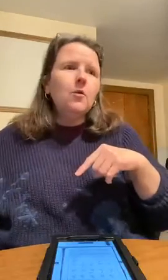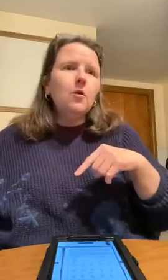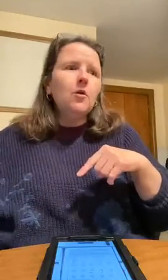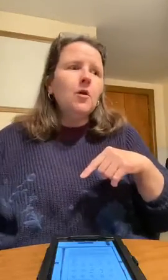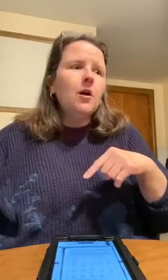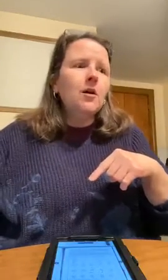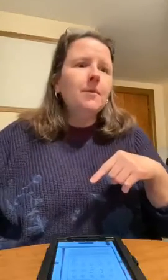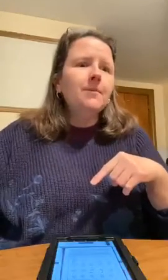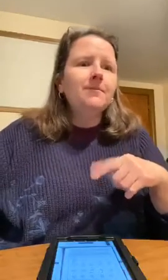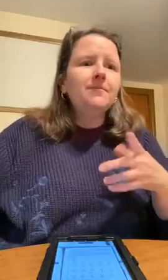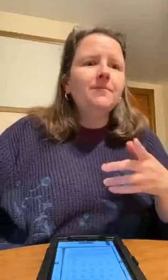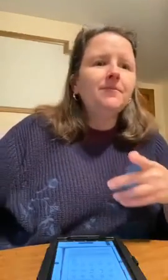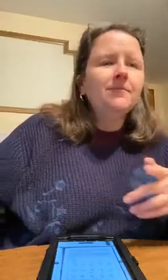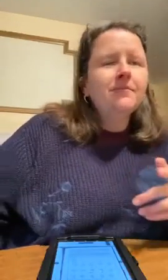or a